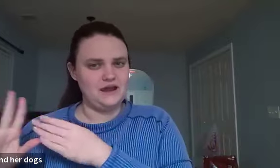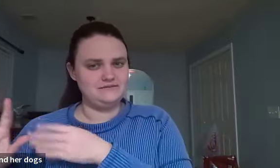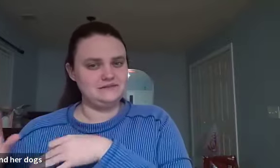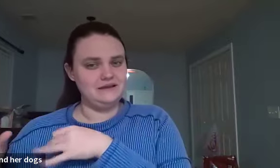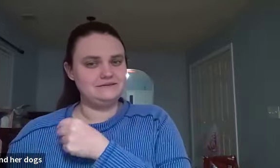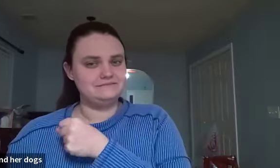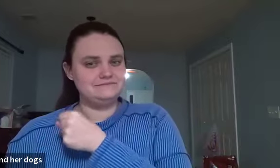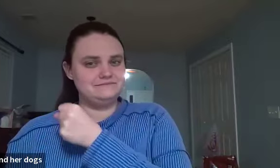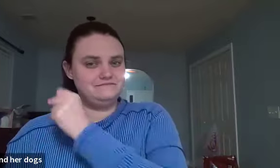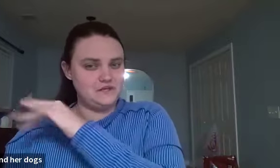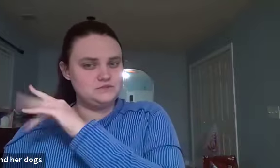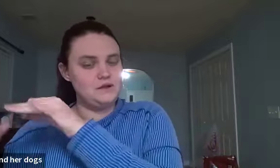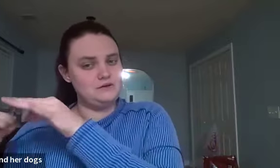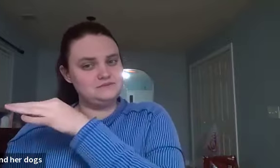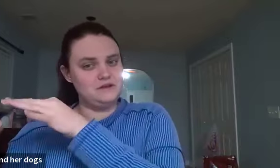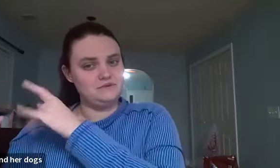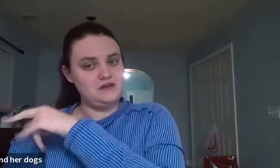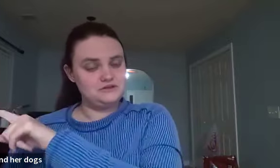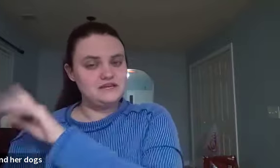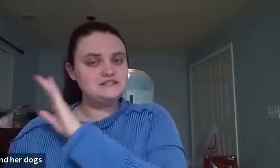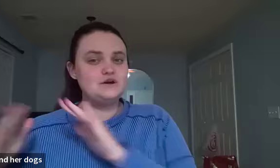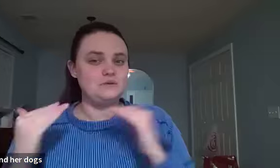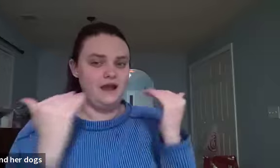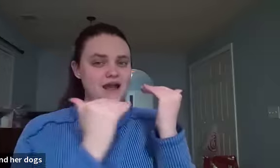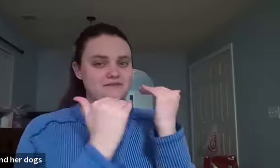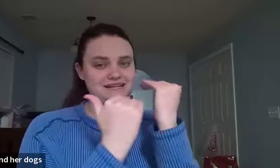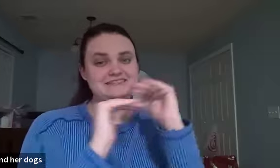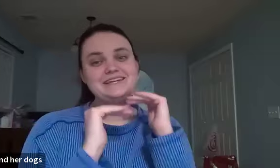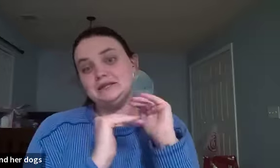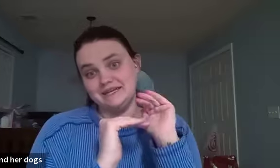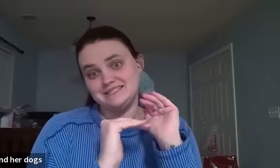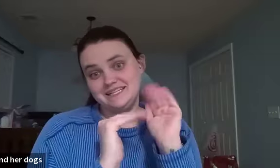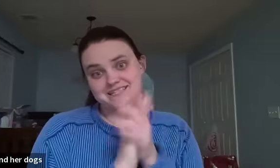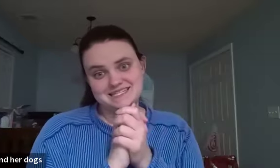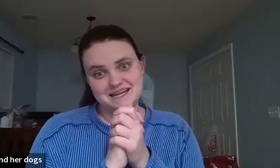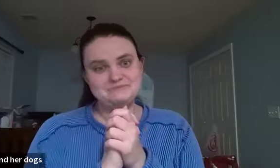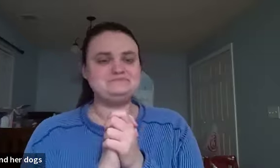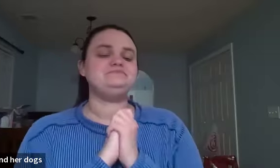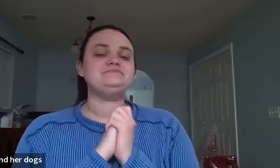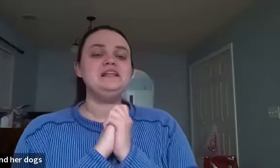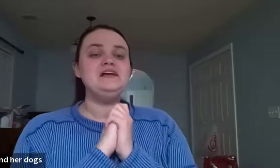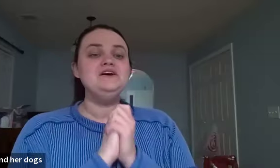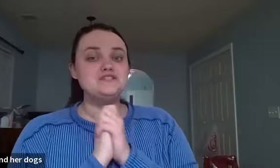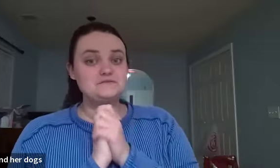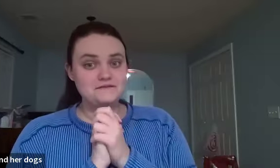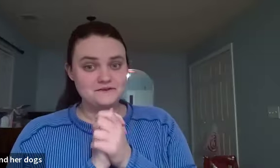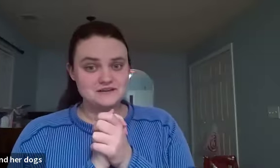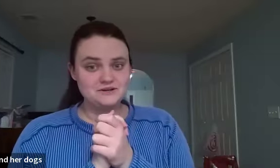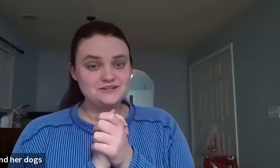you have to like fingerspell or explain with other things. So we kind of have a nice little limit this time. So for our first sign, we're going to